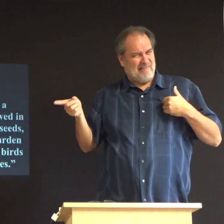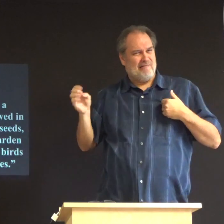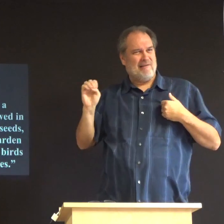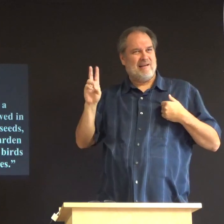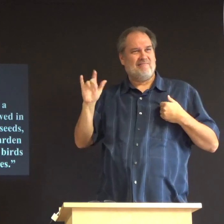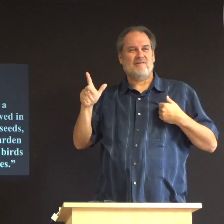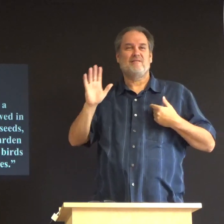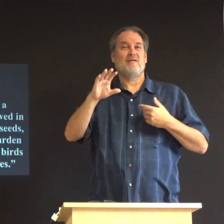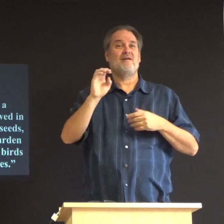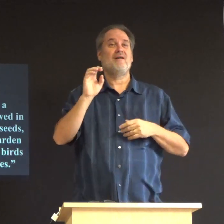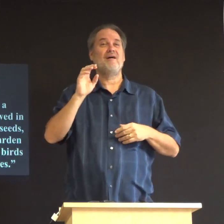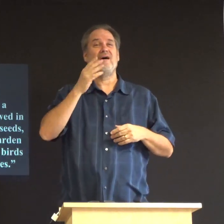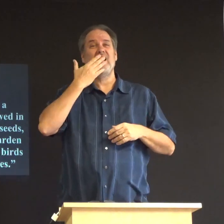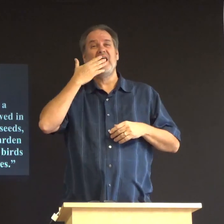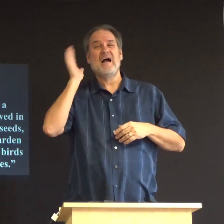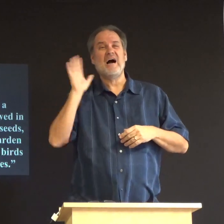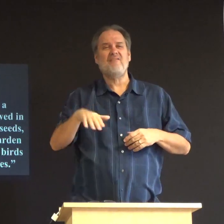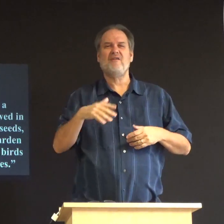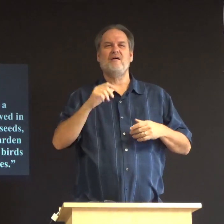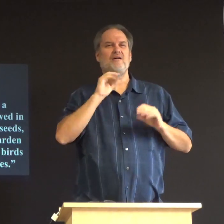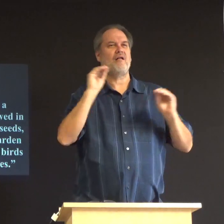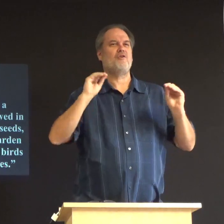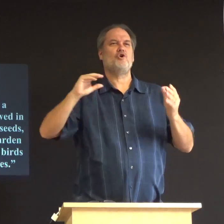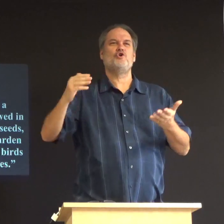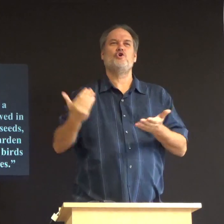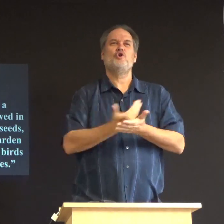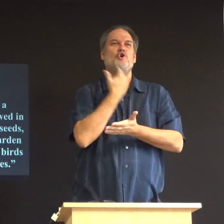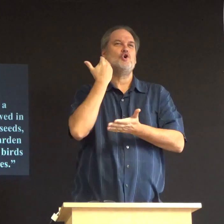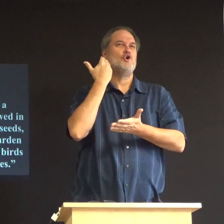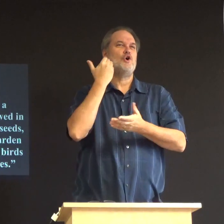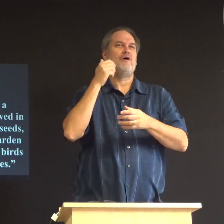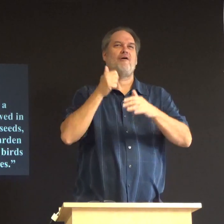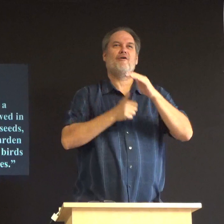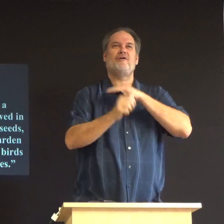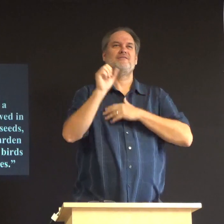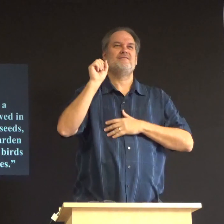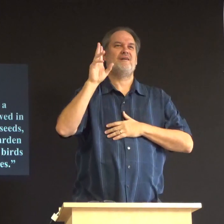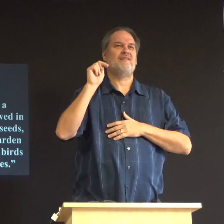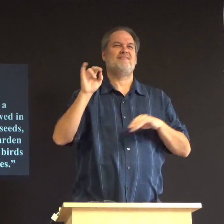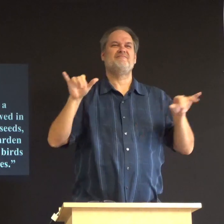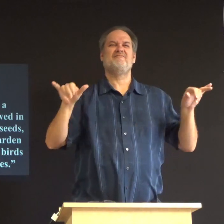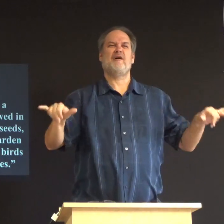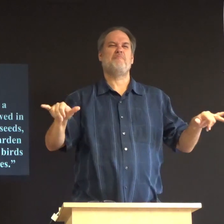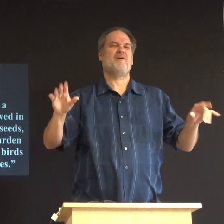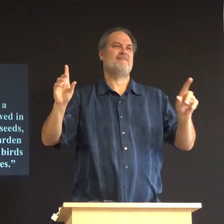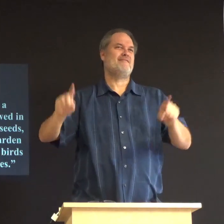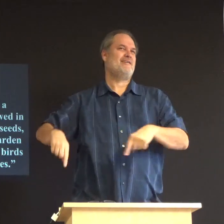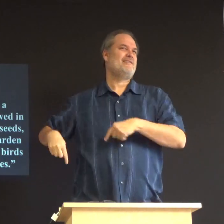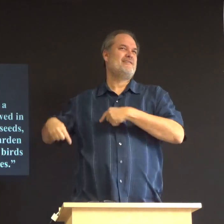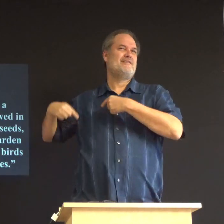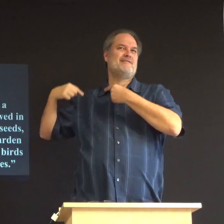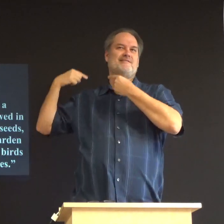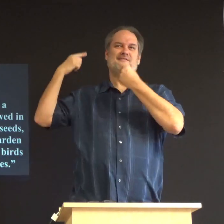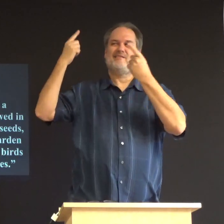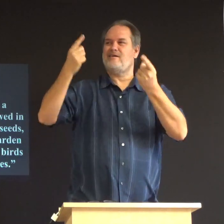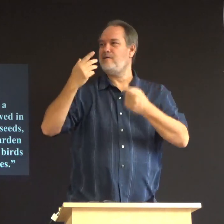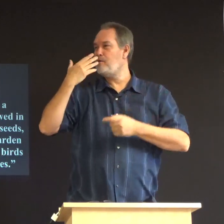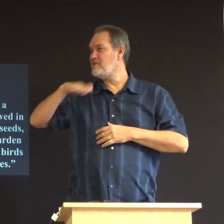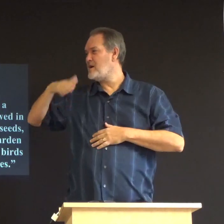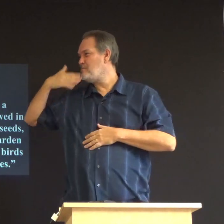The Roman Empire was very evil. Now understand that evil, there's nothing